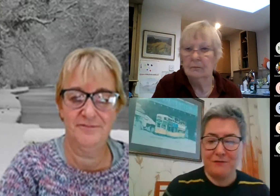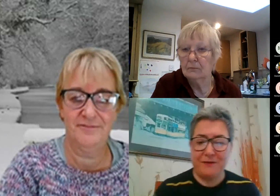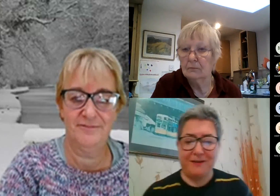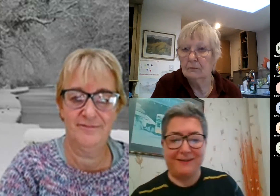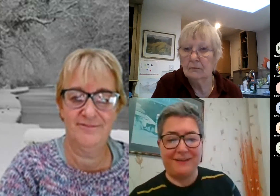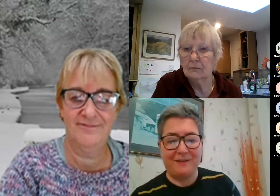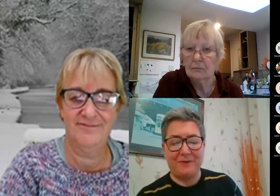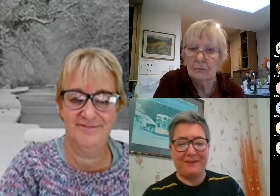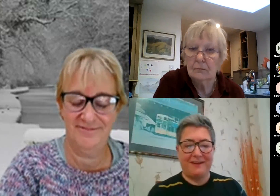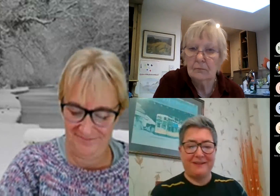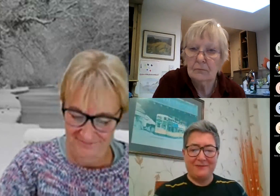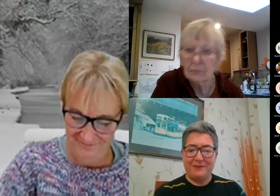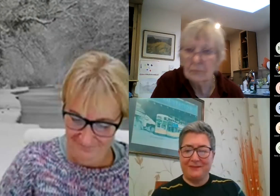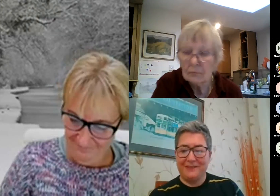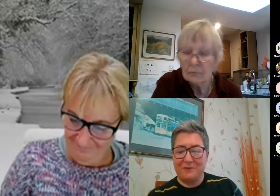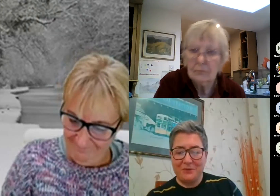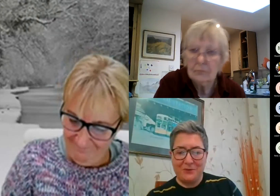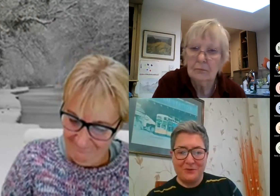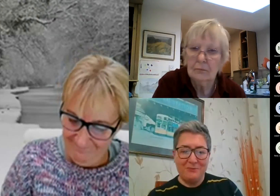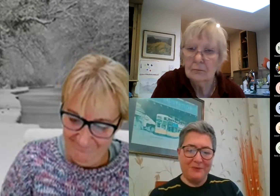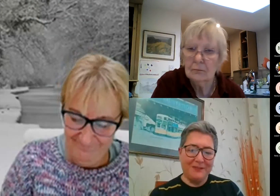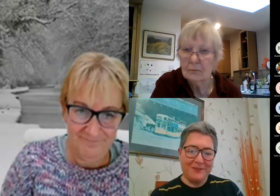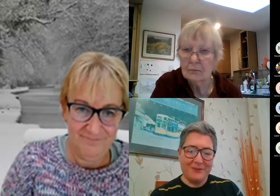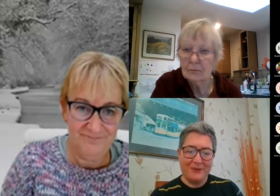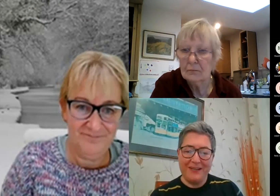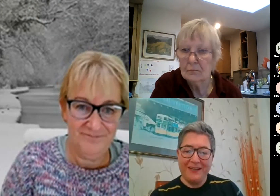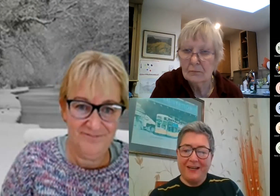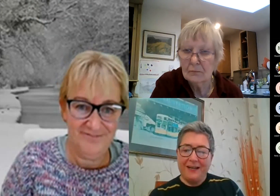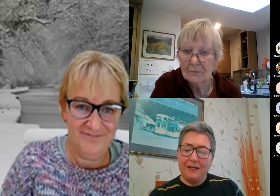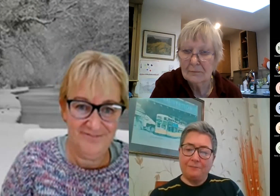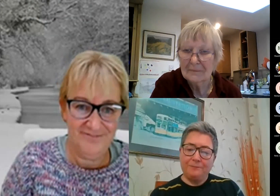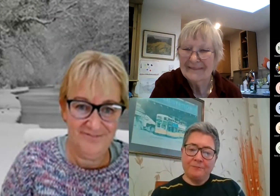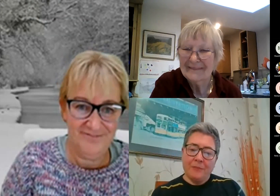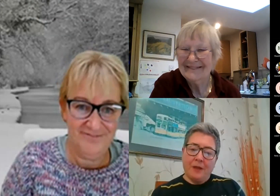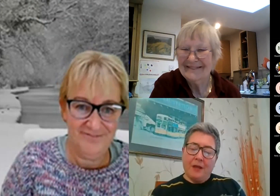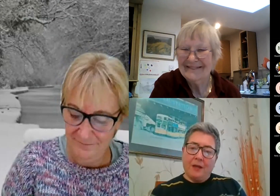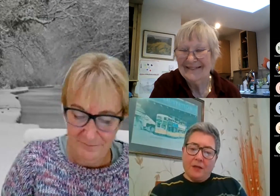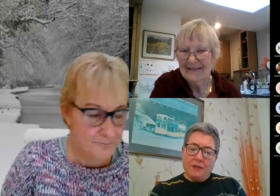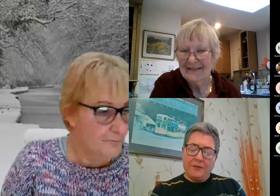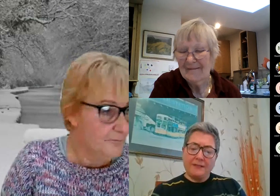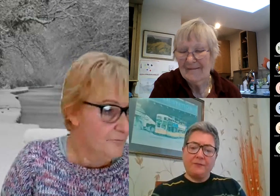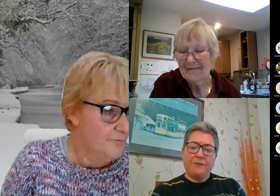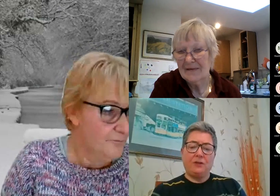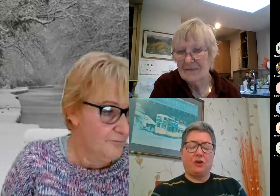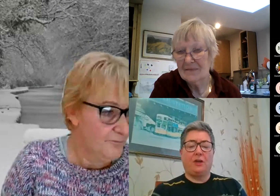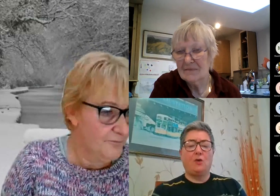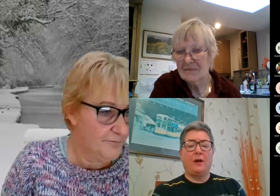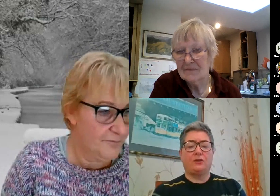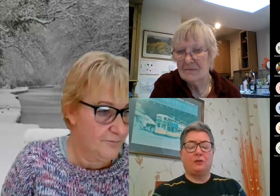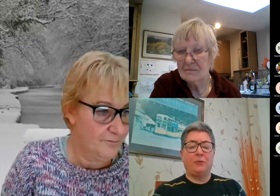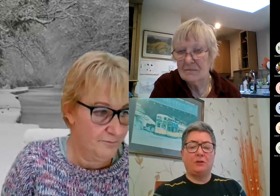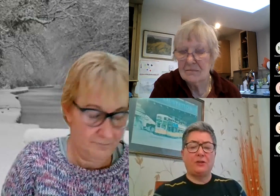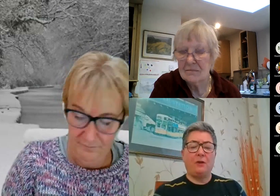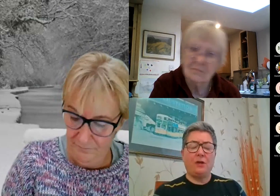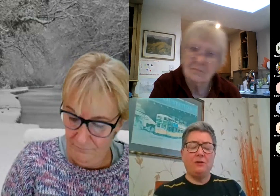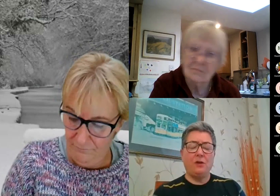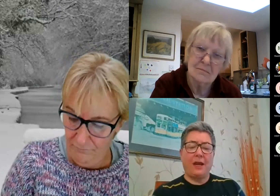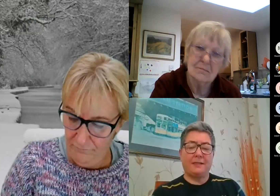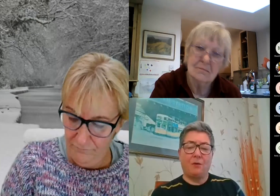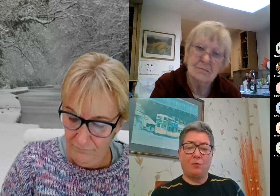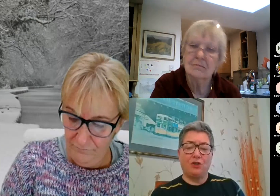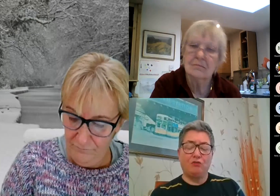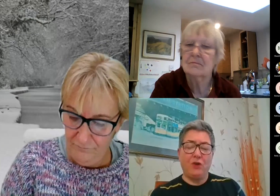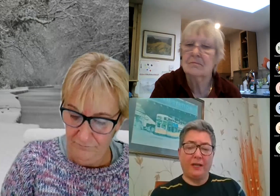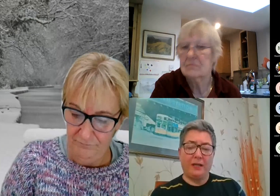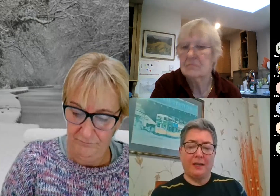Okay, thank you for that. I didn't realise I was on mute there, sorry. Yeah, that's a very tricky question, because how